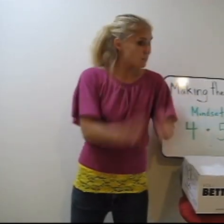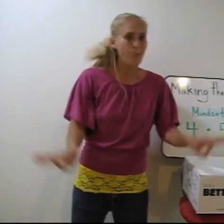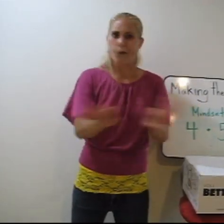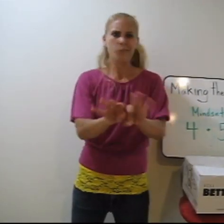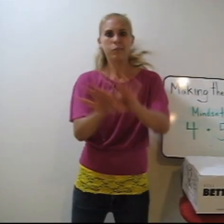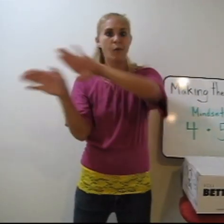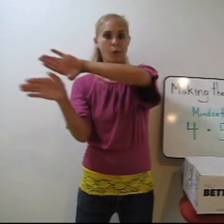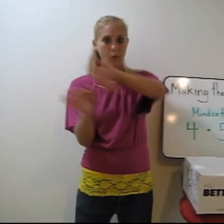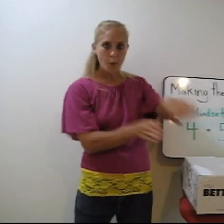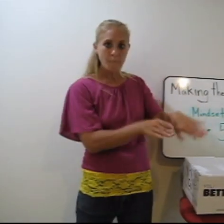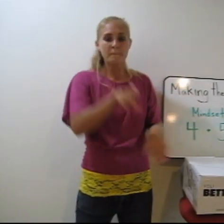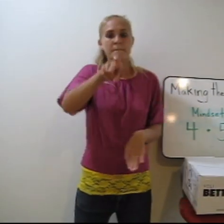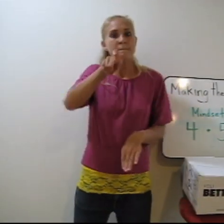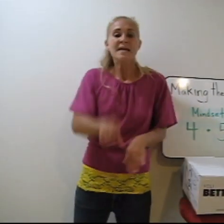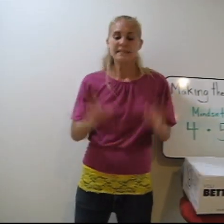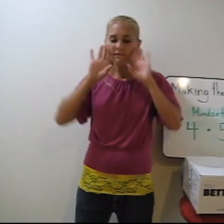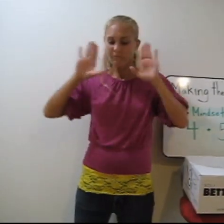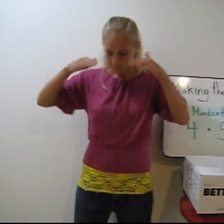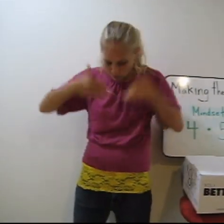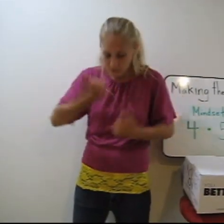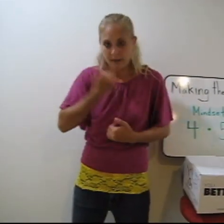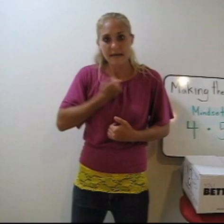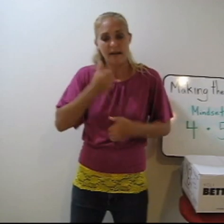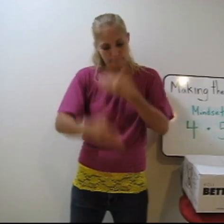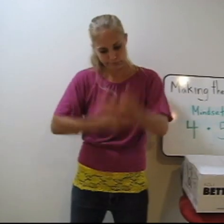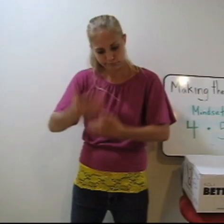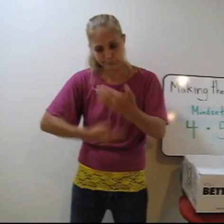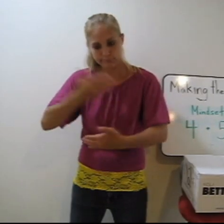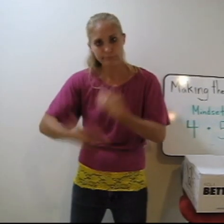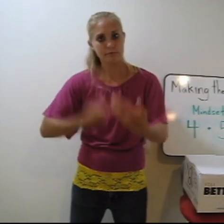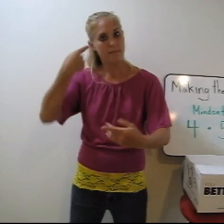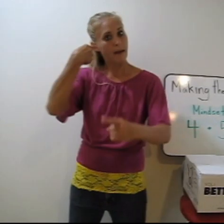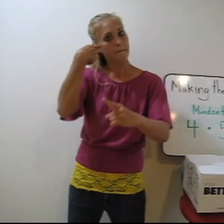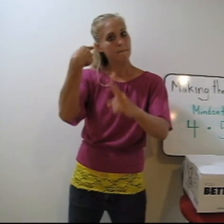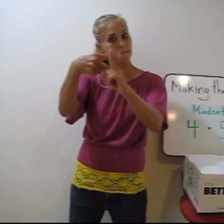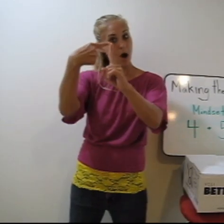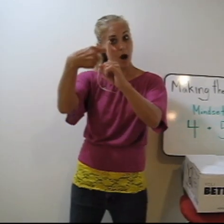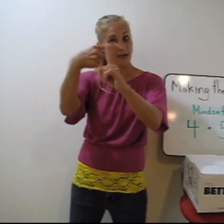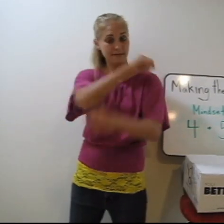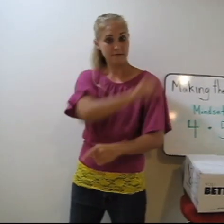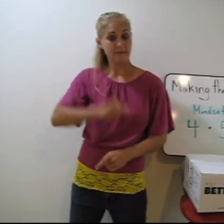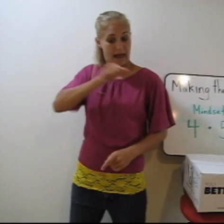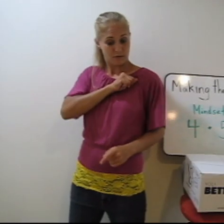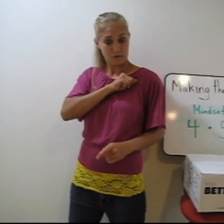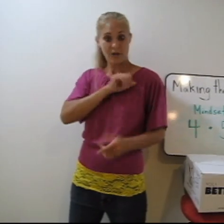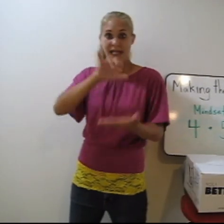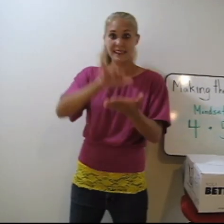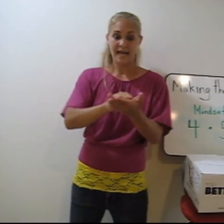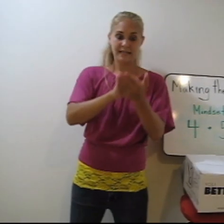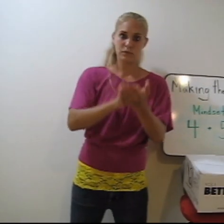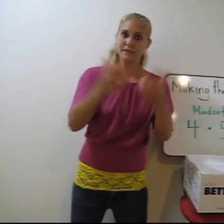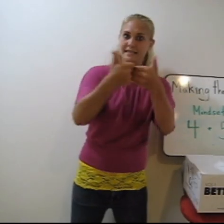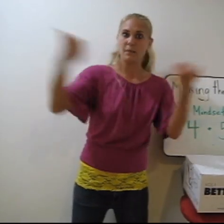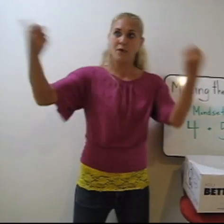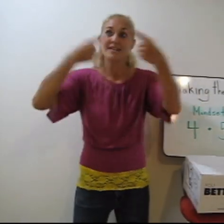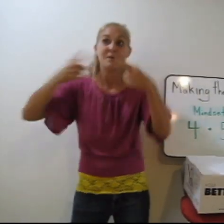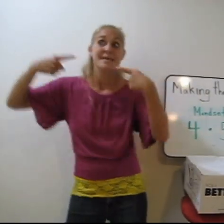on continually developing and improving your positive attitude. It is what separates the super achievers we all